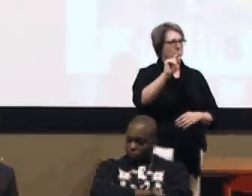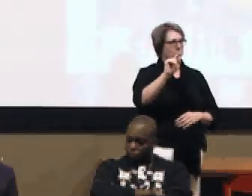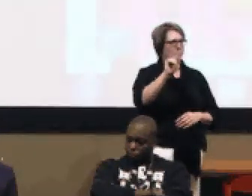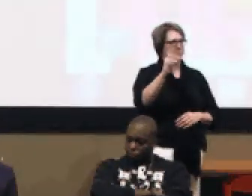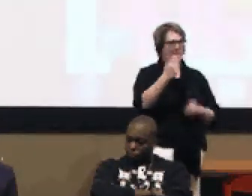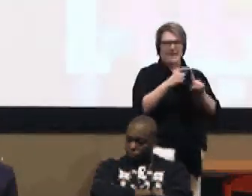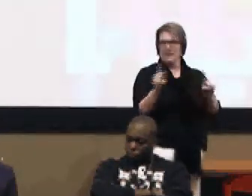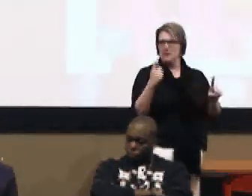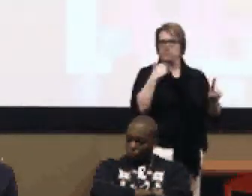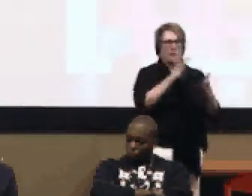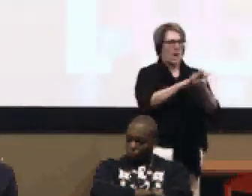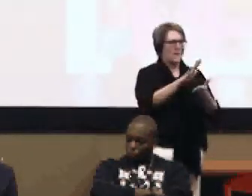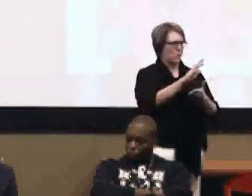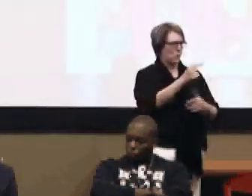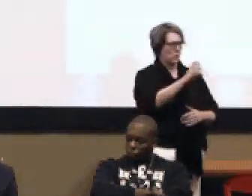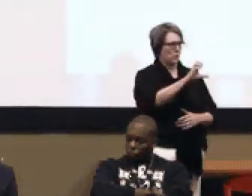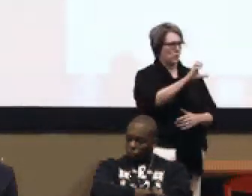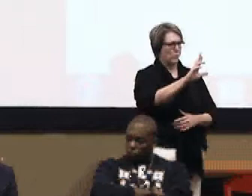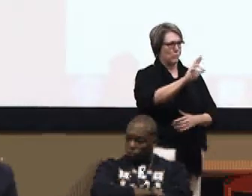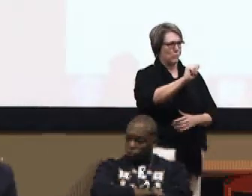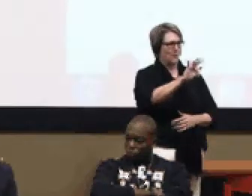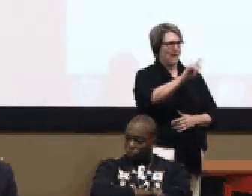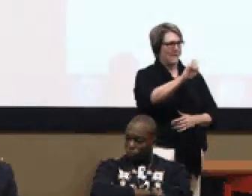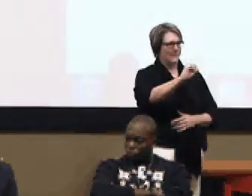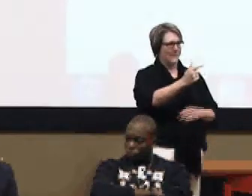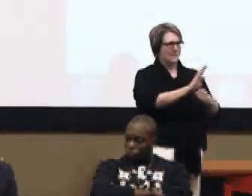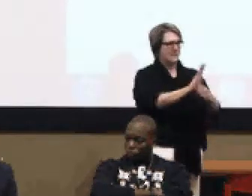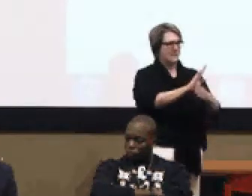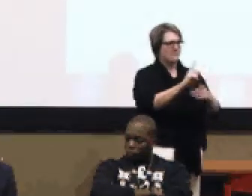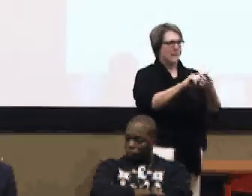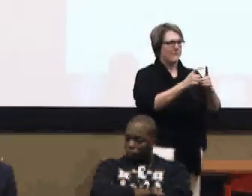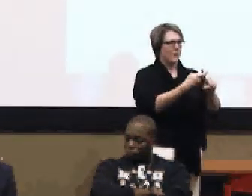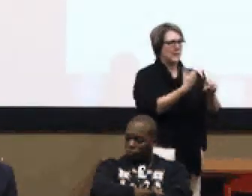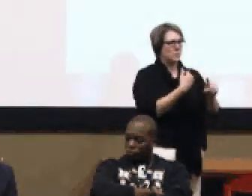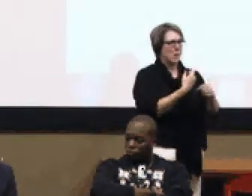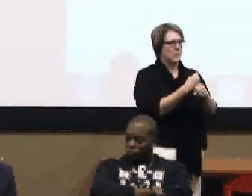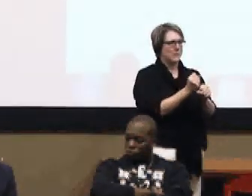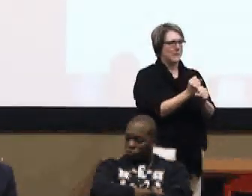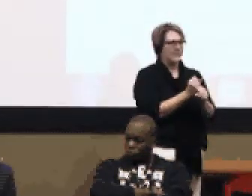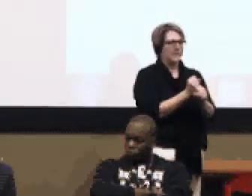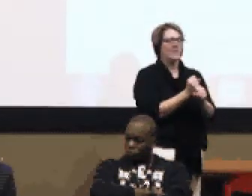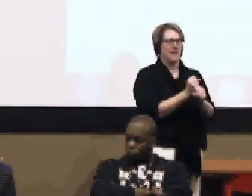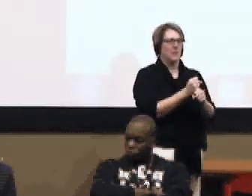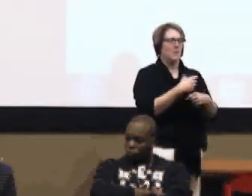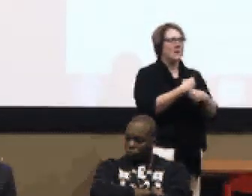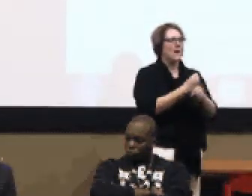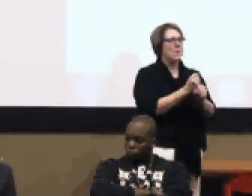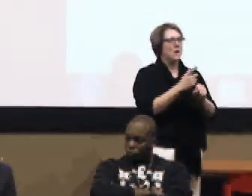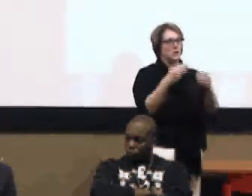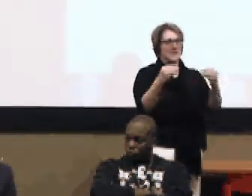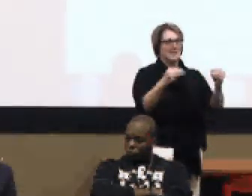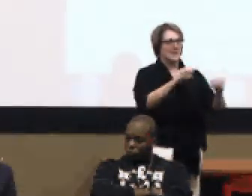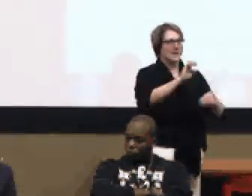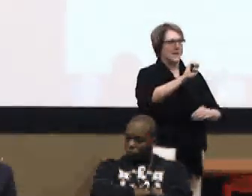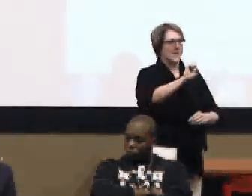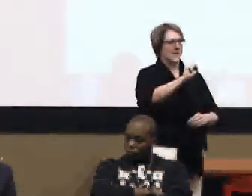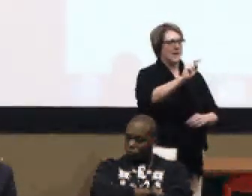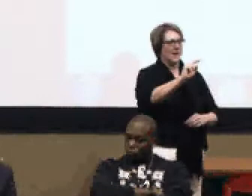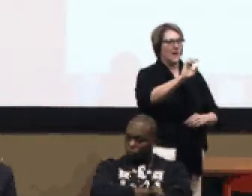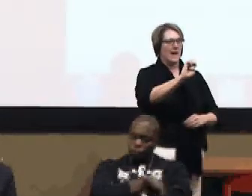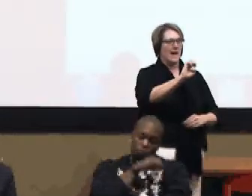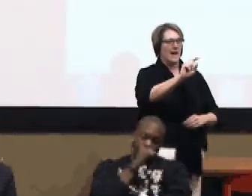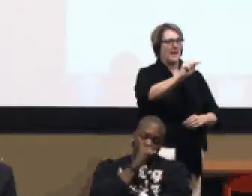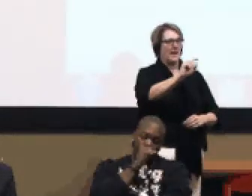lot of crafting businesses start, I was making things and my friends all wanted to buy them. And so I started selling them on Etsy online